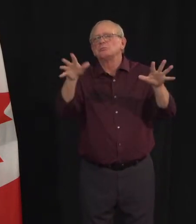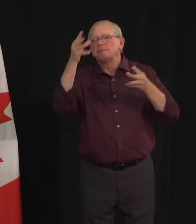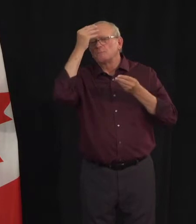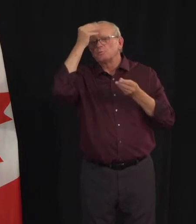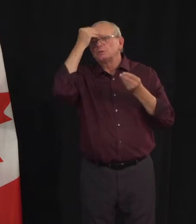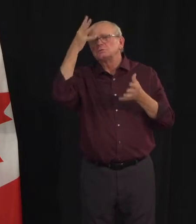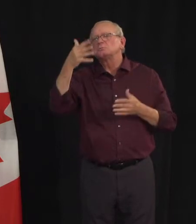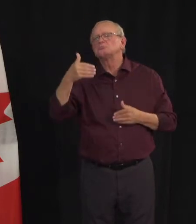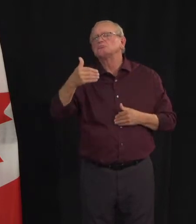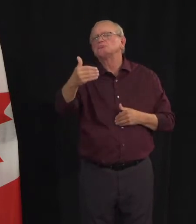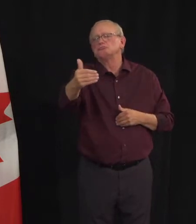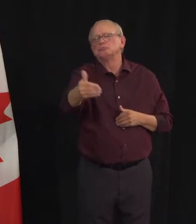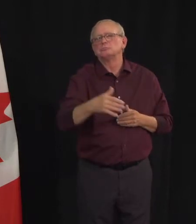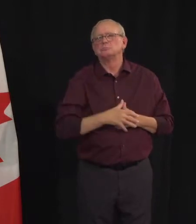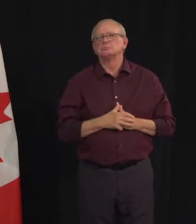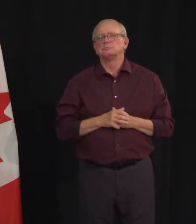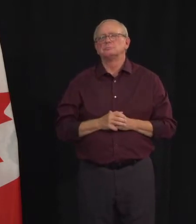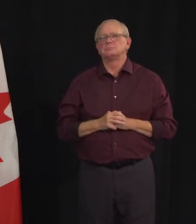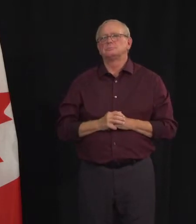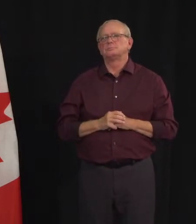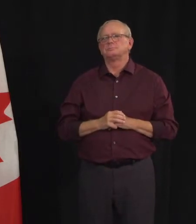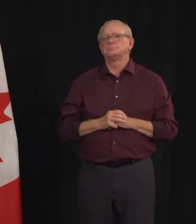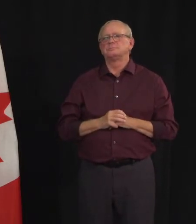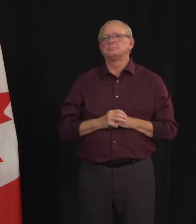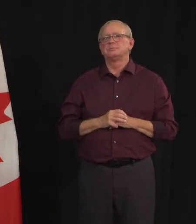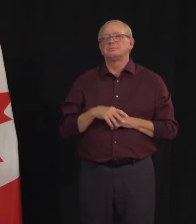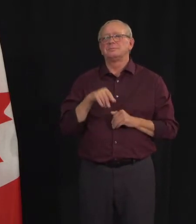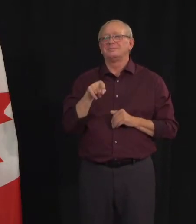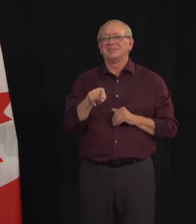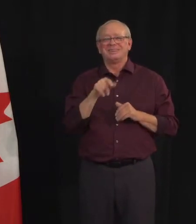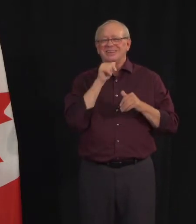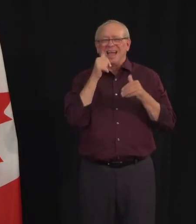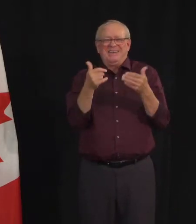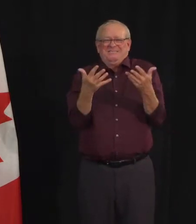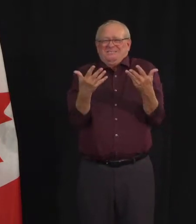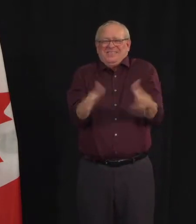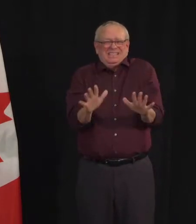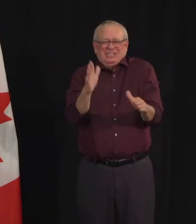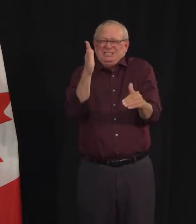to have that available when it's complete, but unfortunately I don't know exactly when that will be.